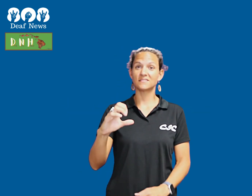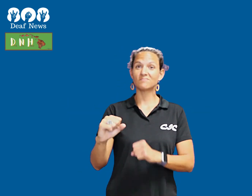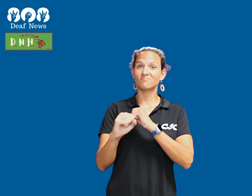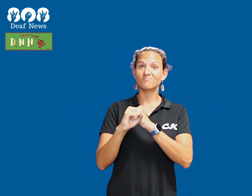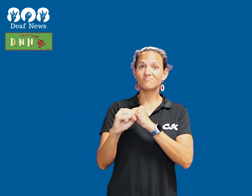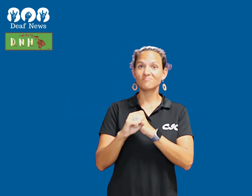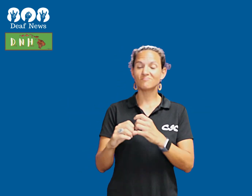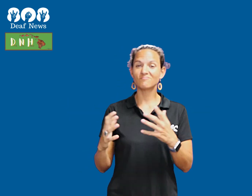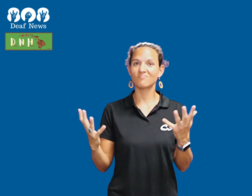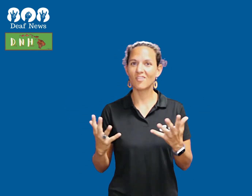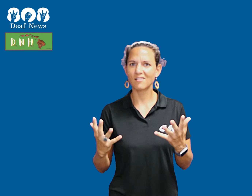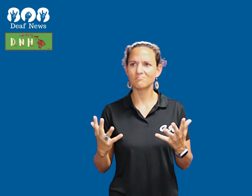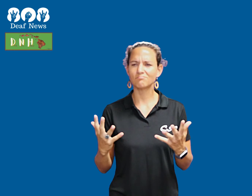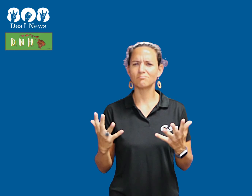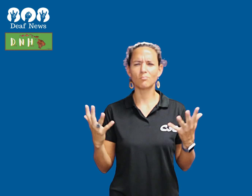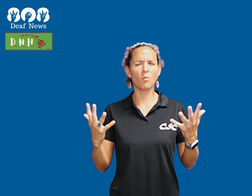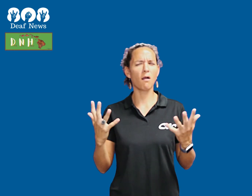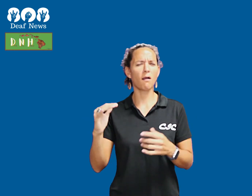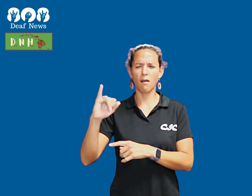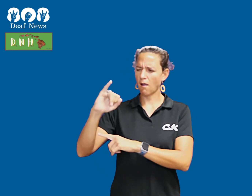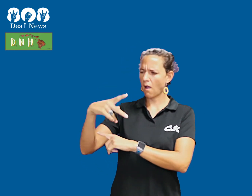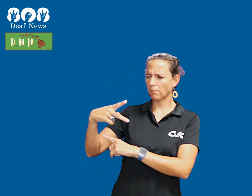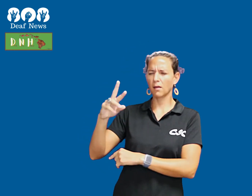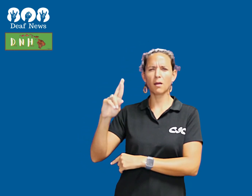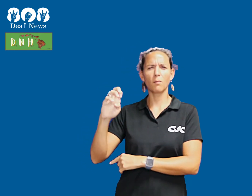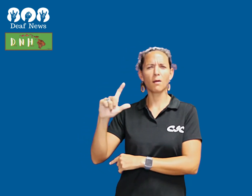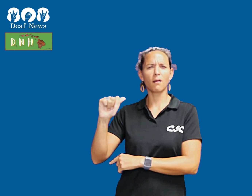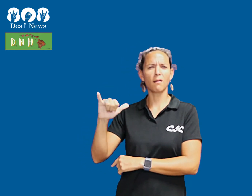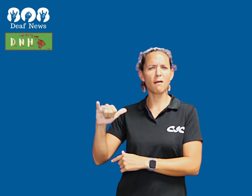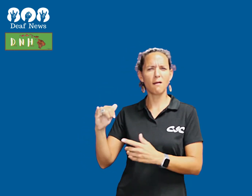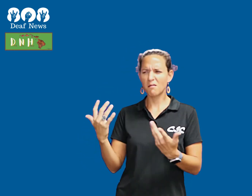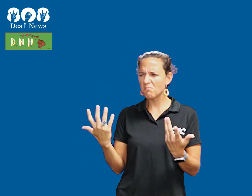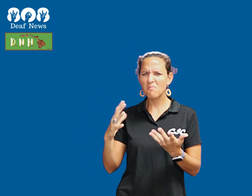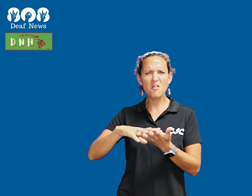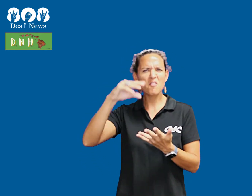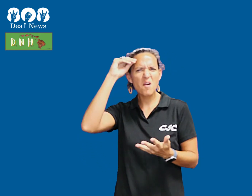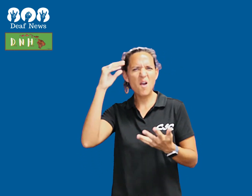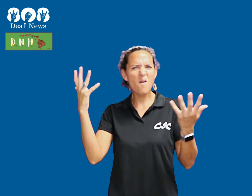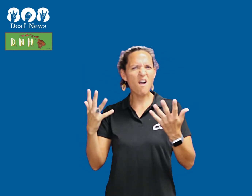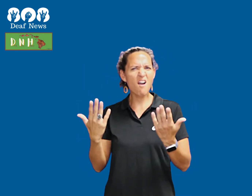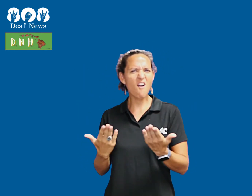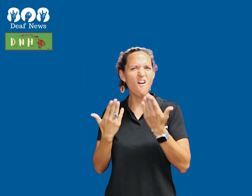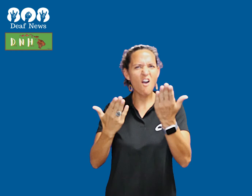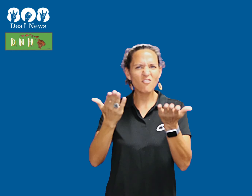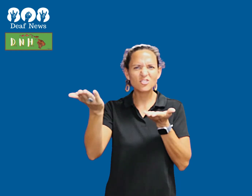CSC is promoting IP Relay. What is IP Relay? And what does it have to